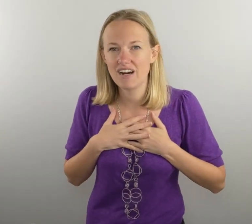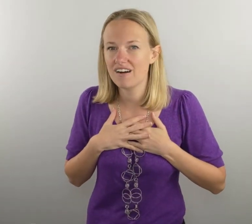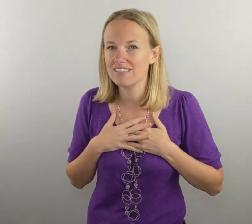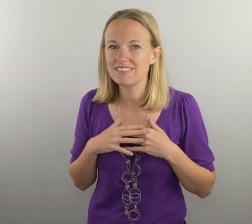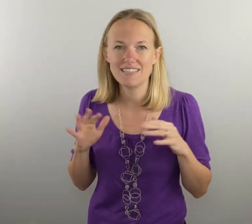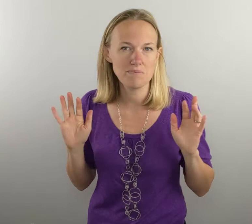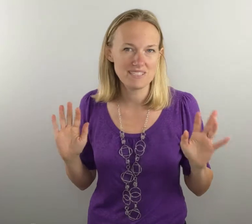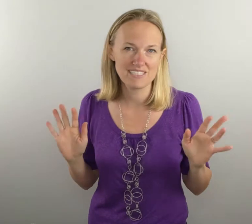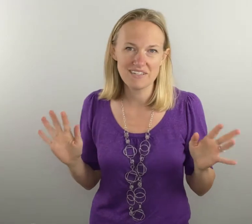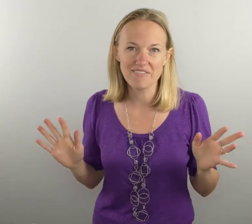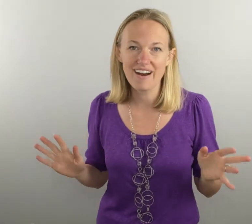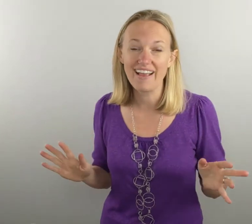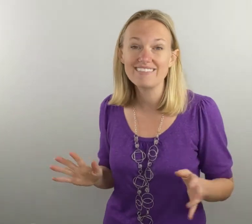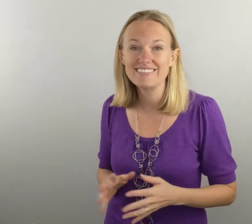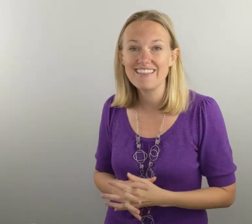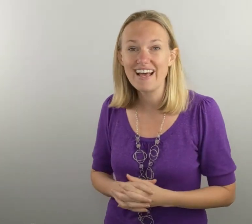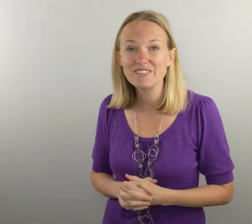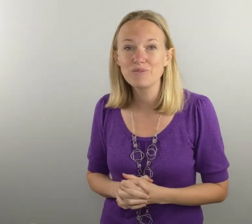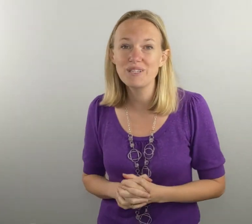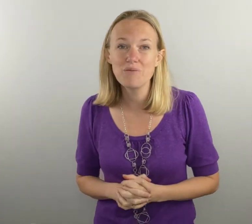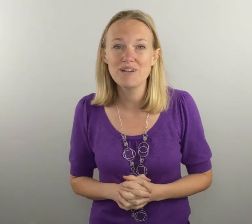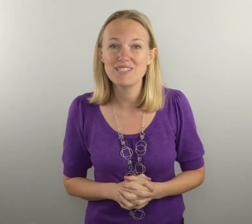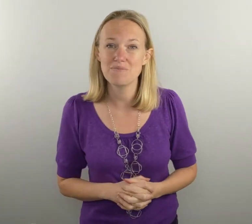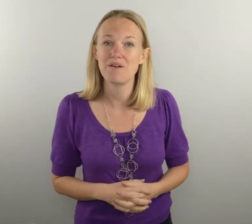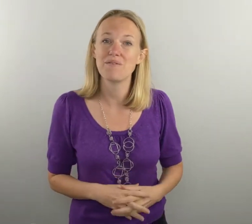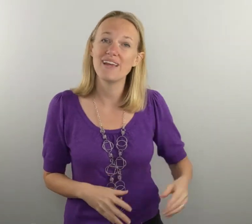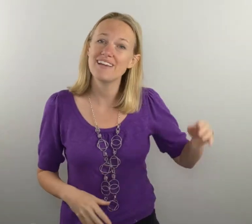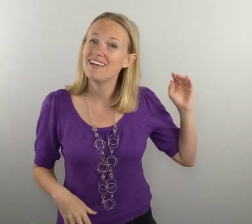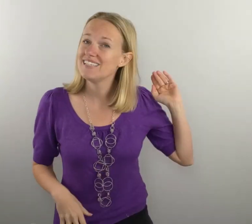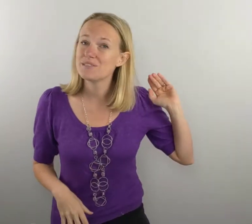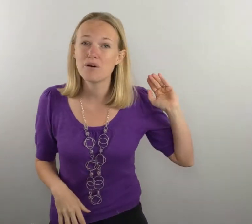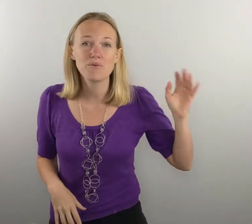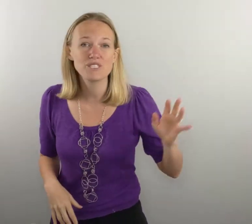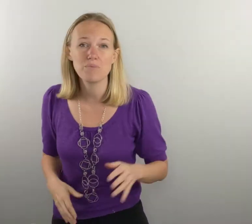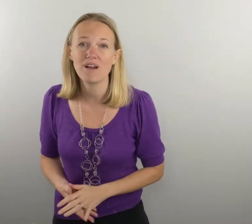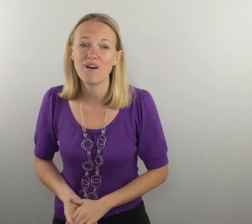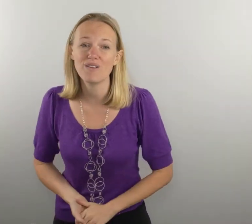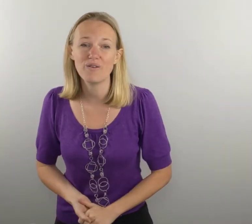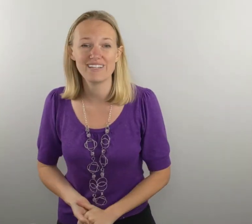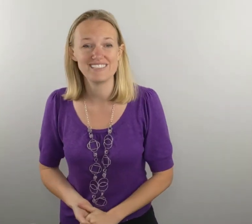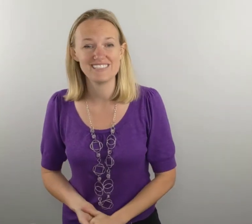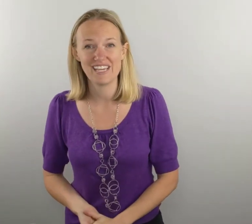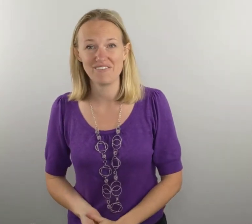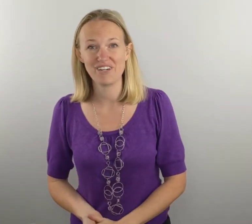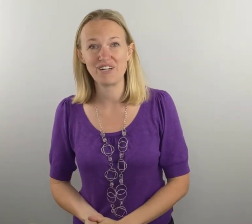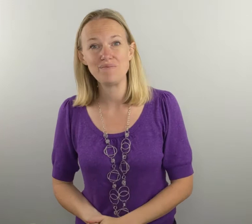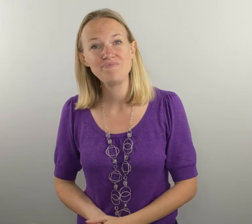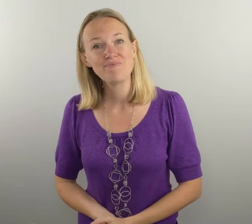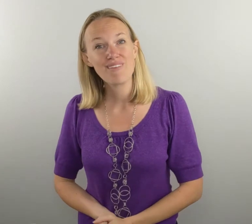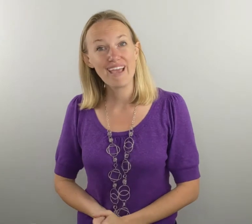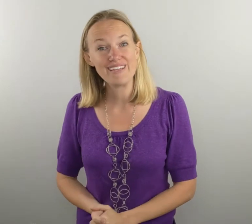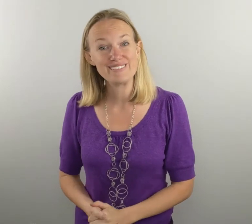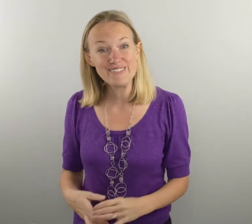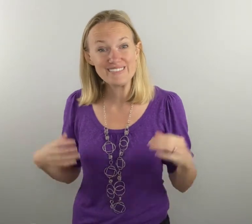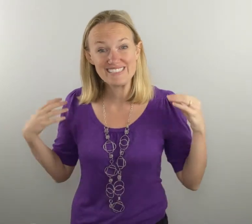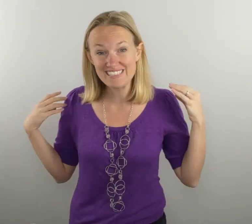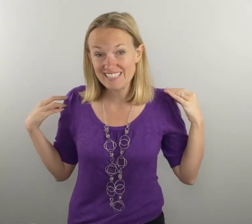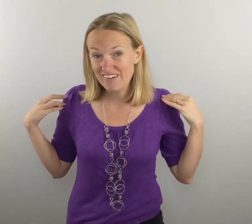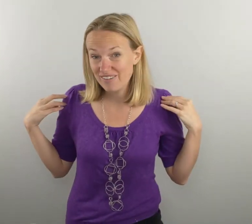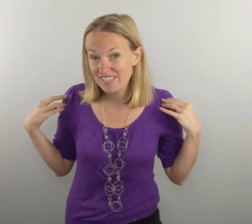hearts than the position of our hands, and that's really what it's about, right? It's about worshiping our Lord and Savior. Okay, so it starts off, when he